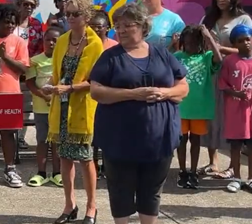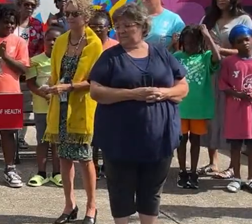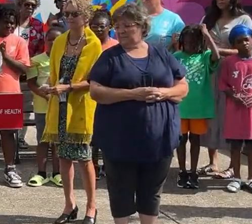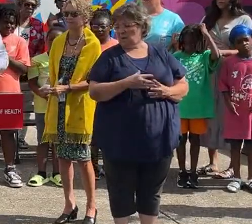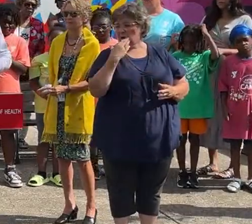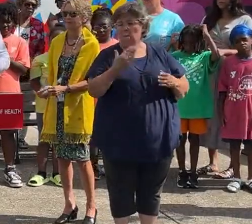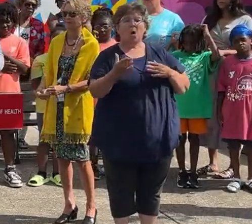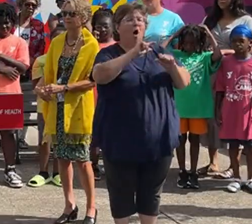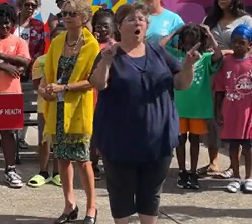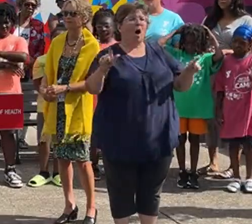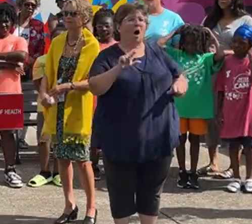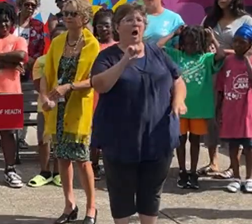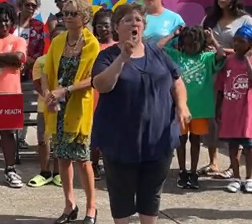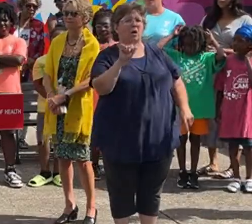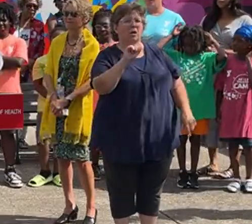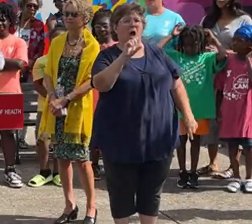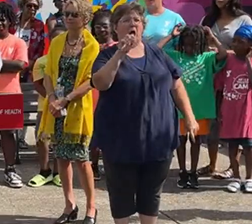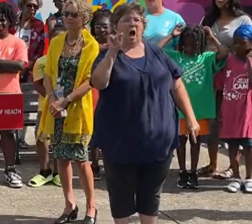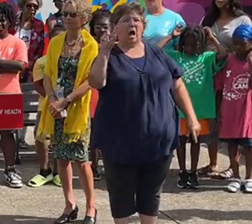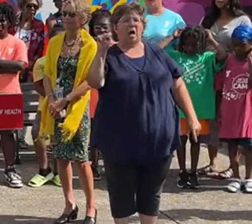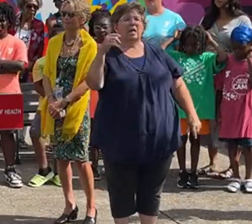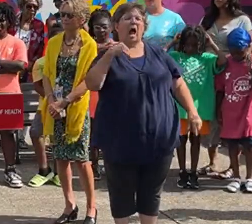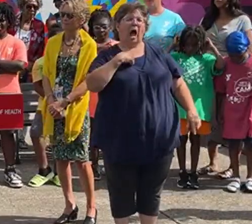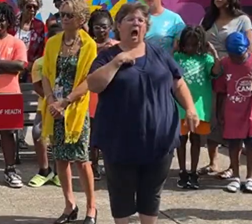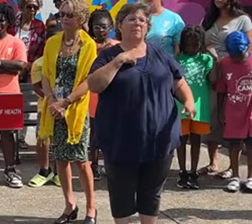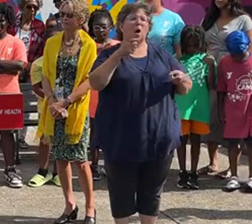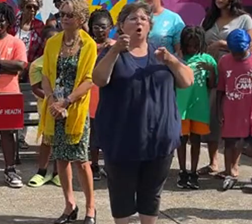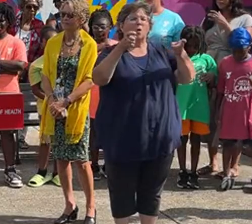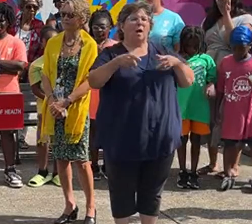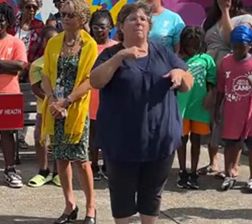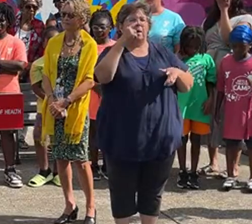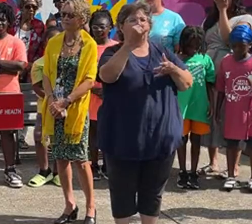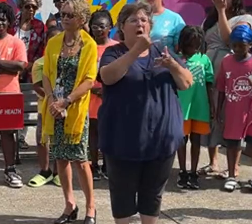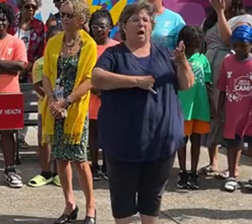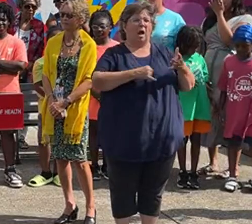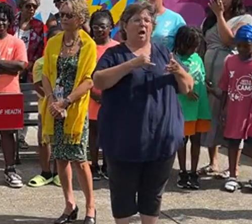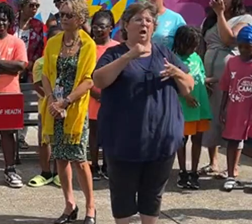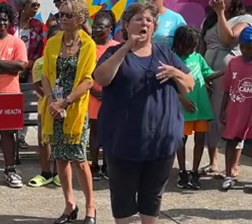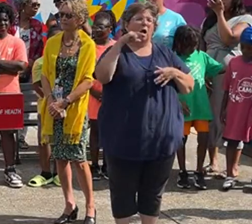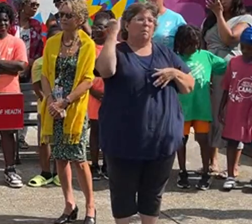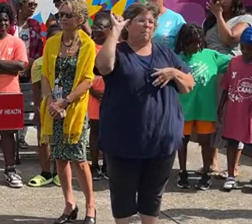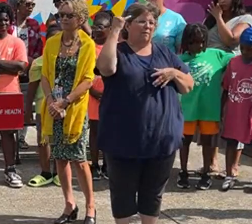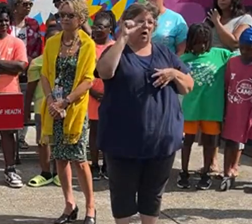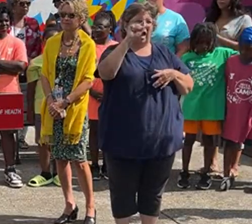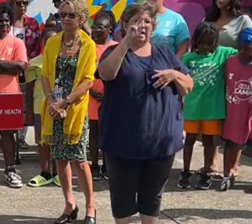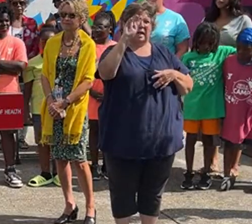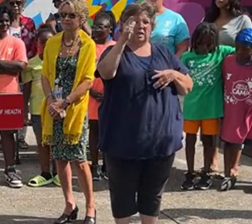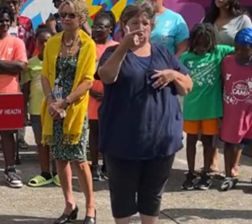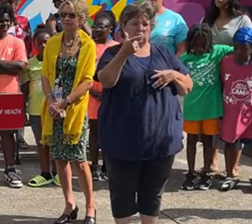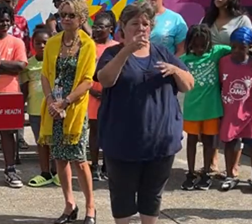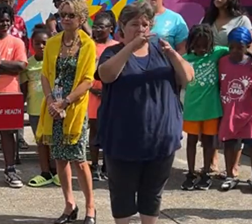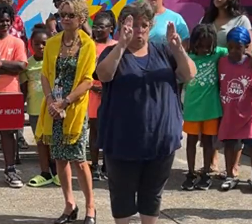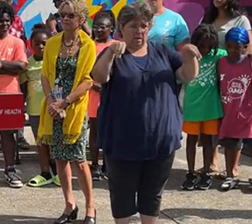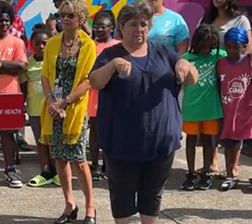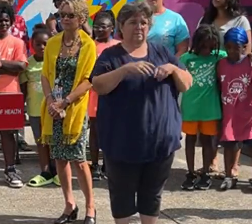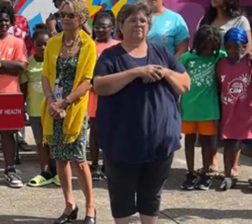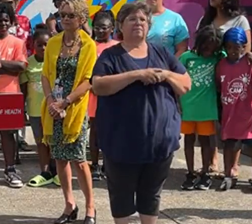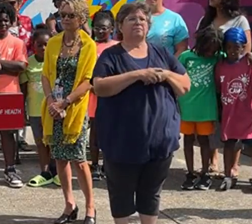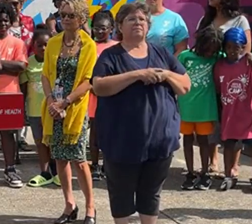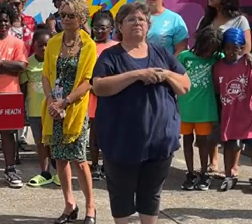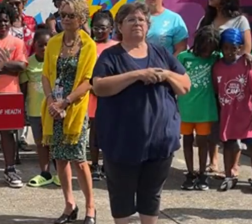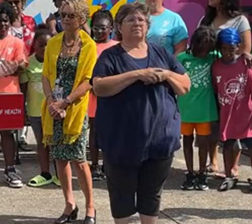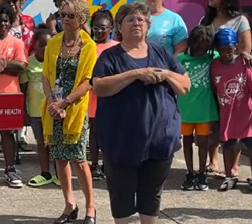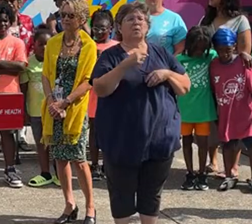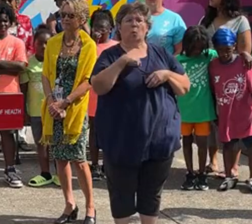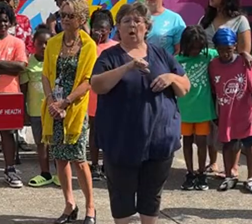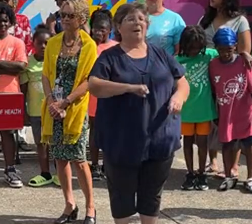Good morning, everybody. My name is Aaron Ott, and I'm the curator of public art at the Buffalo AKG Art Museum. We